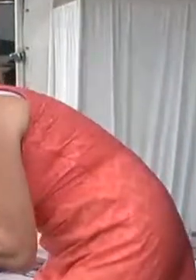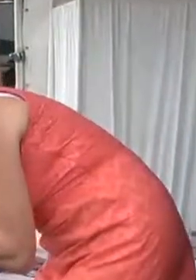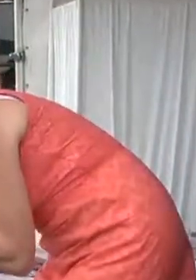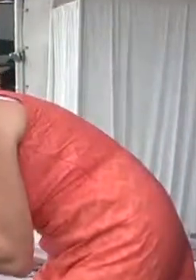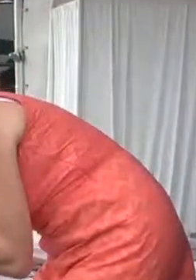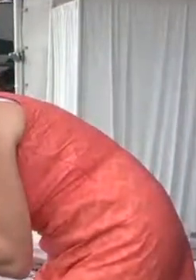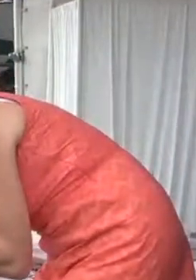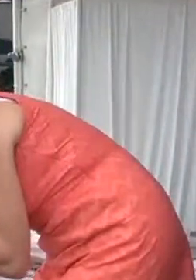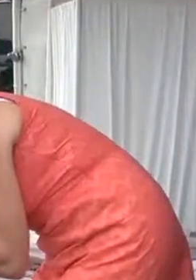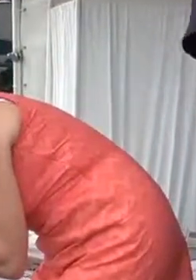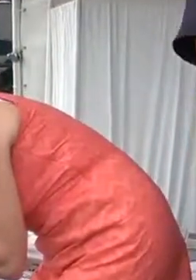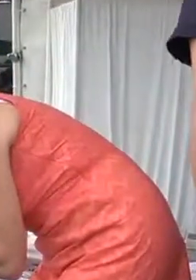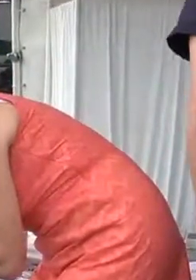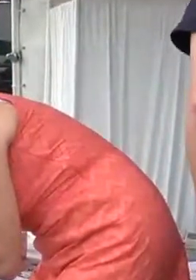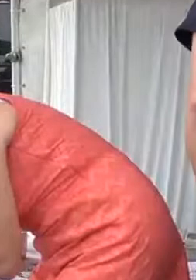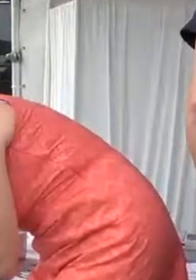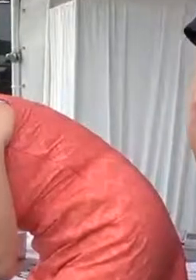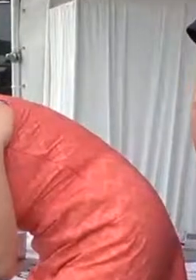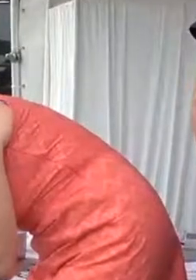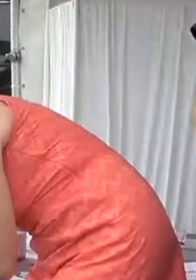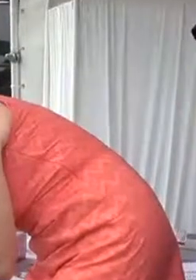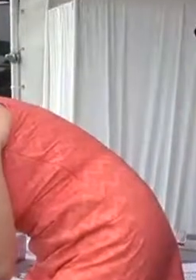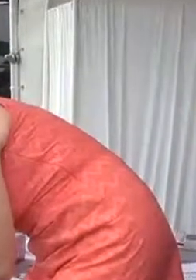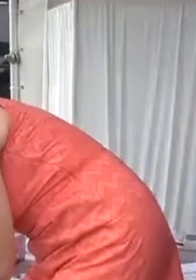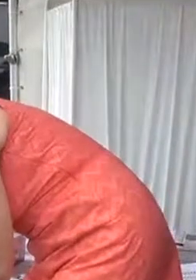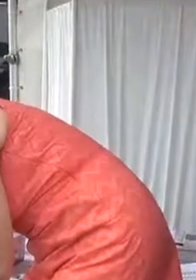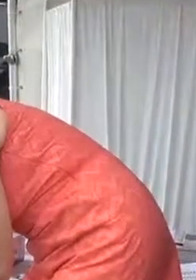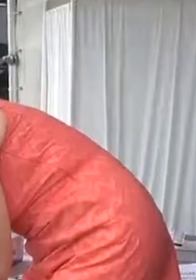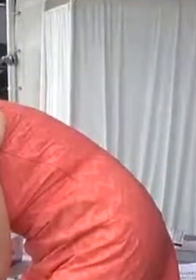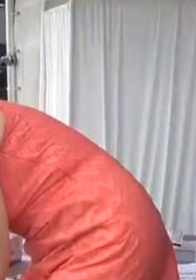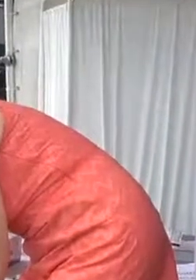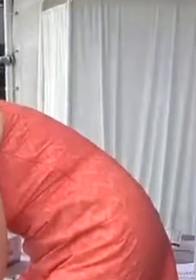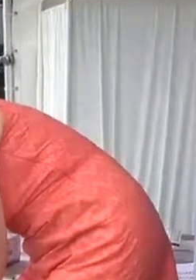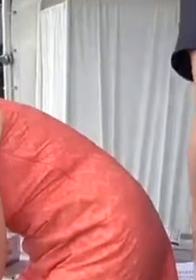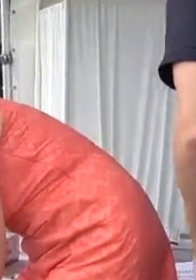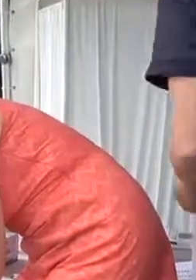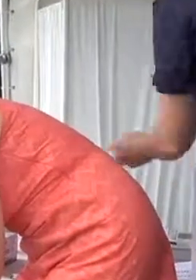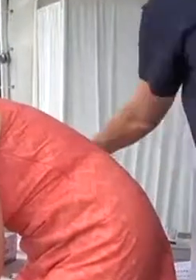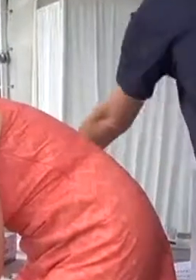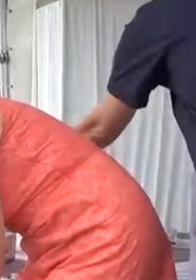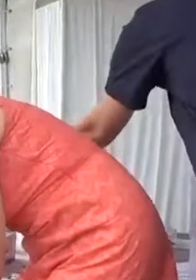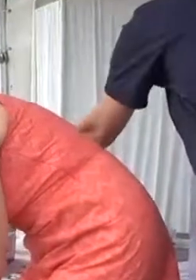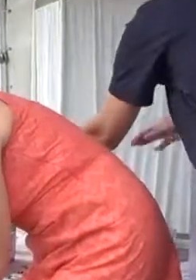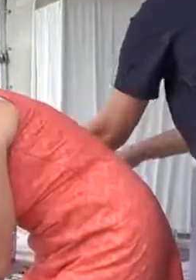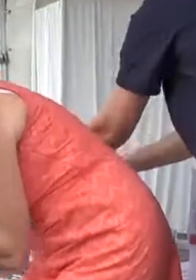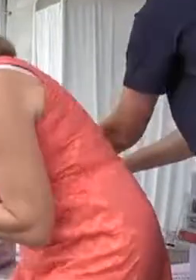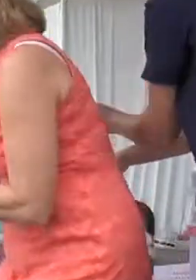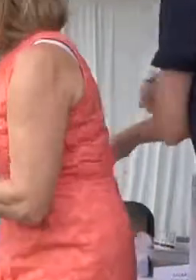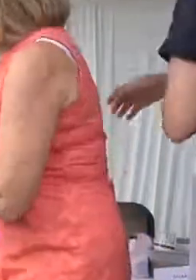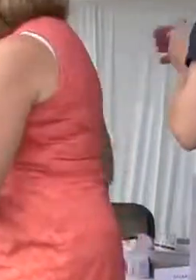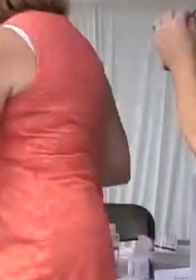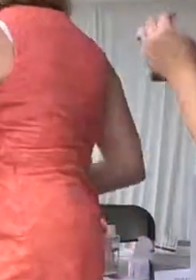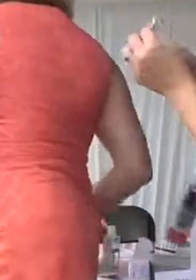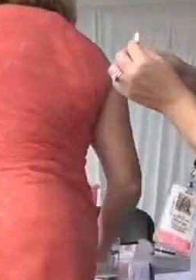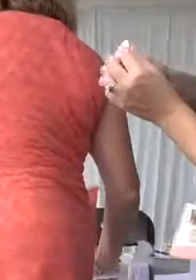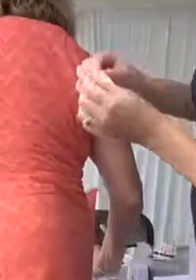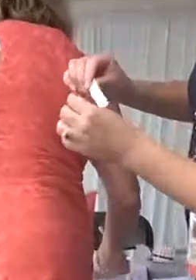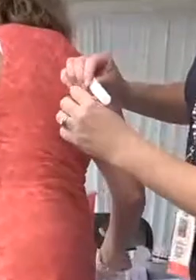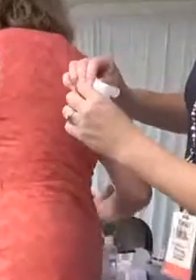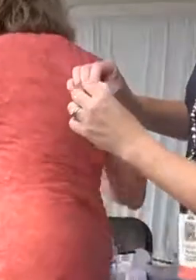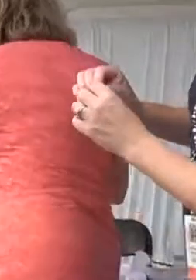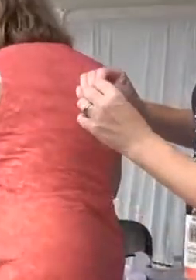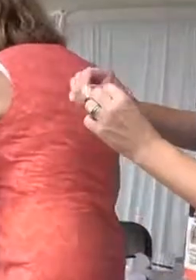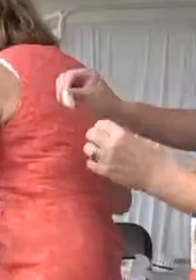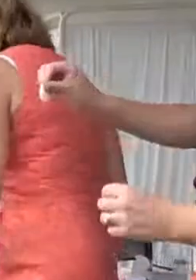knows about access. I hope everyone will do their part to keep Delaware healthy. In addition to getting vaccinated,